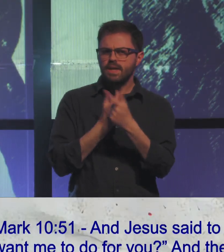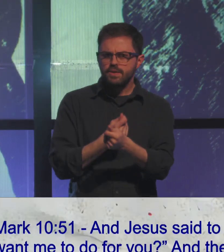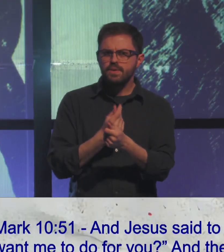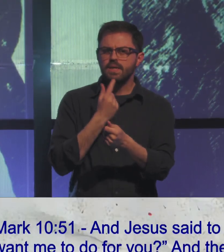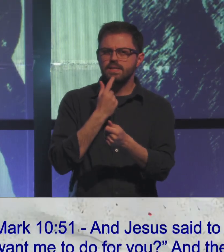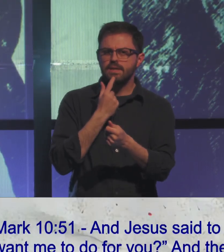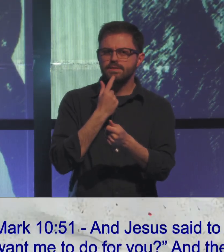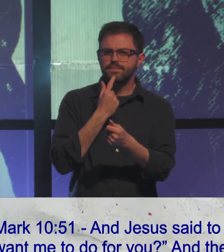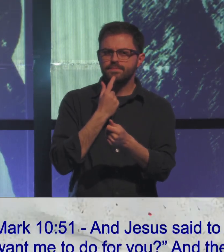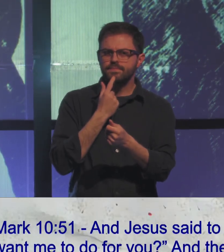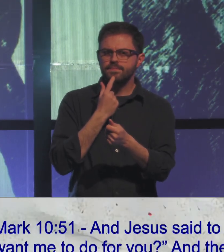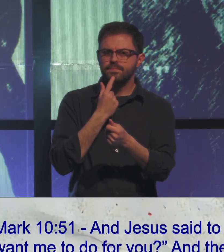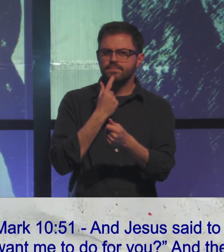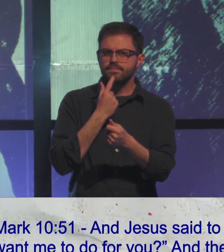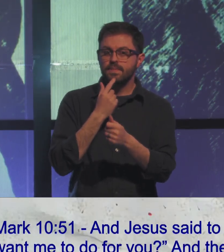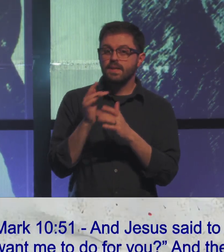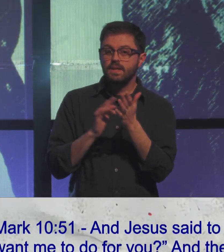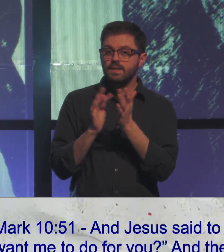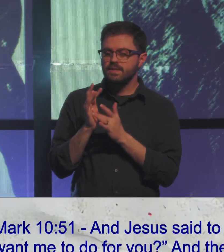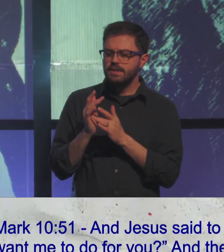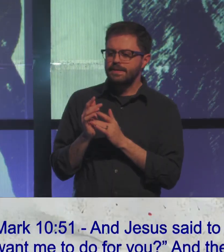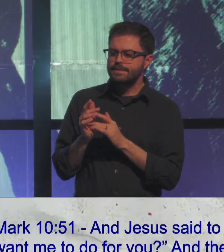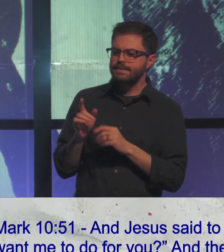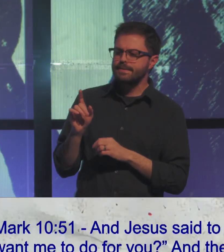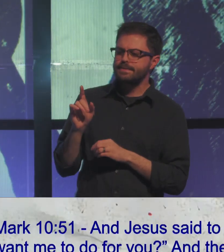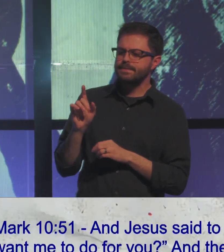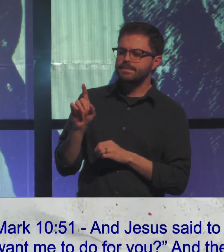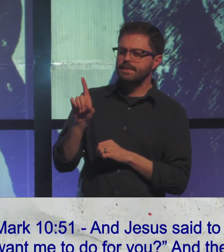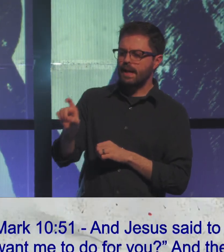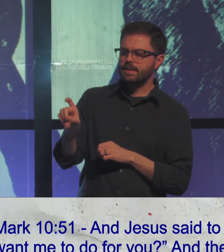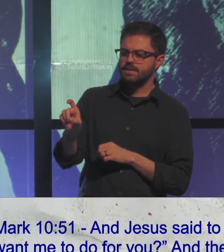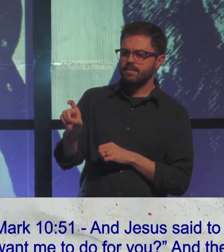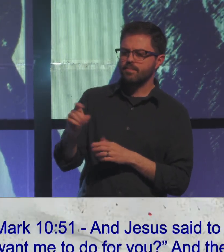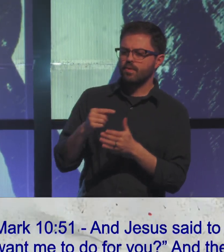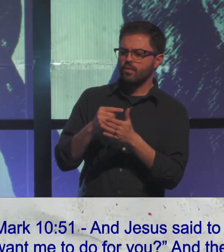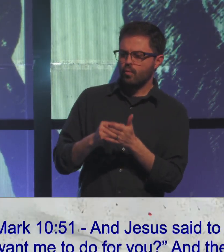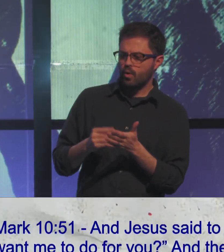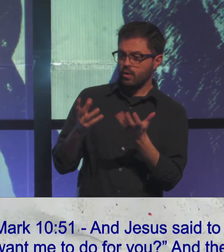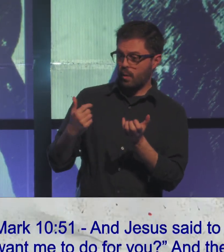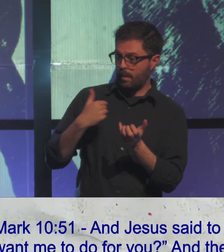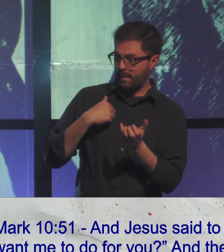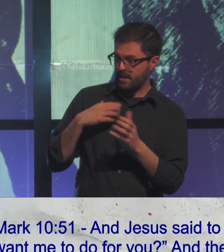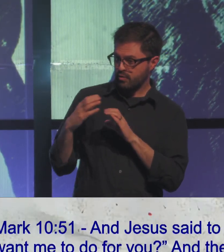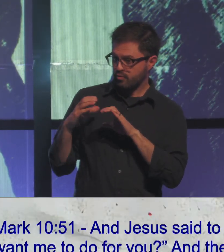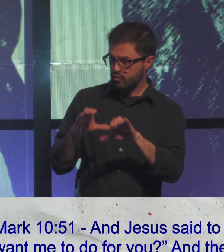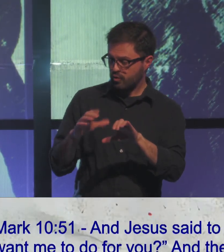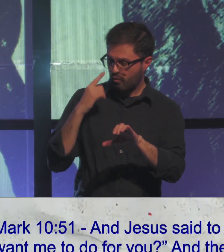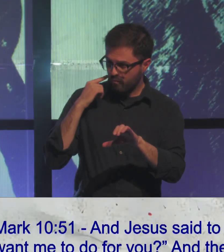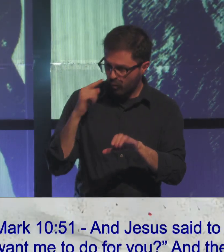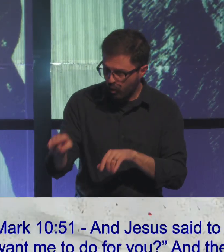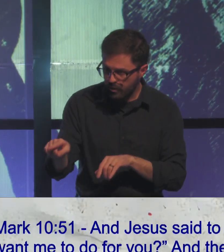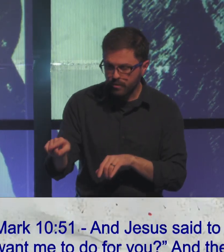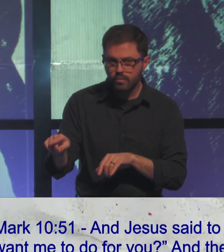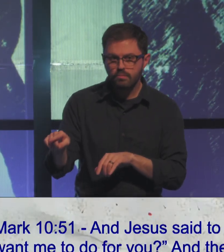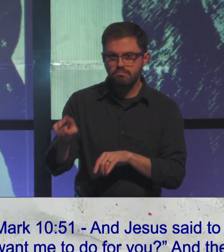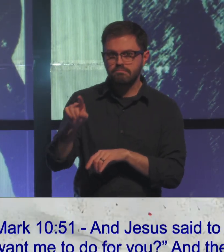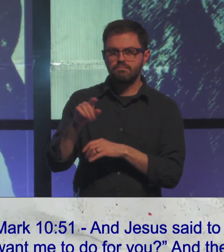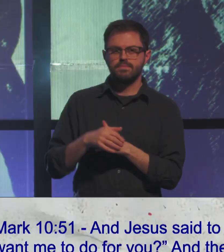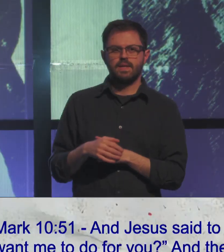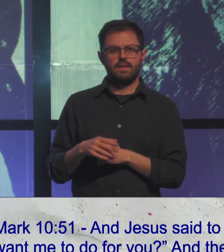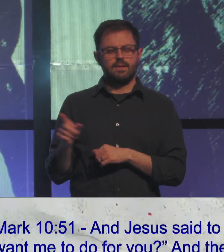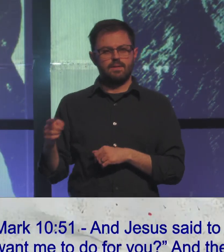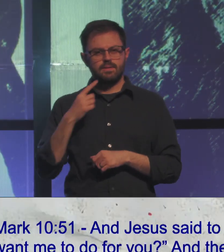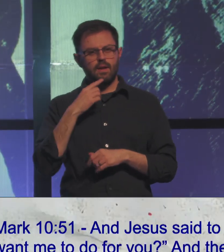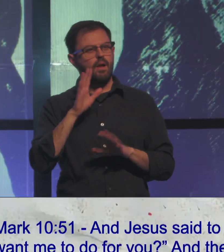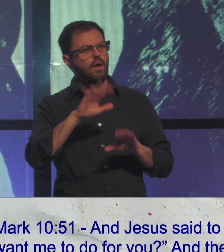said to him, what do you want me to do for you? And the blind man said to him,